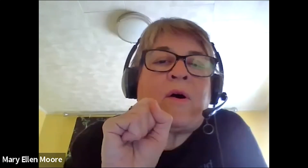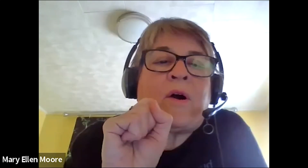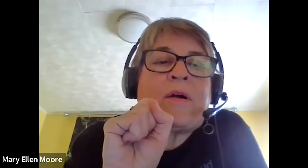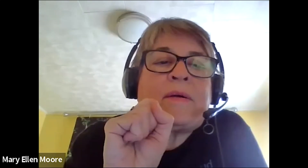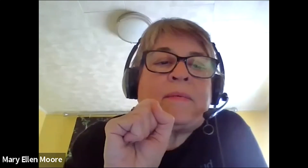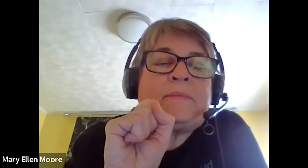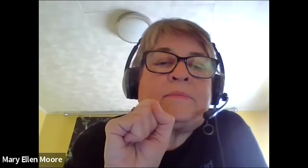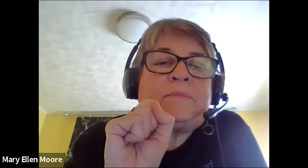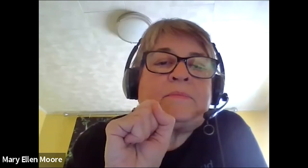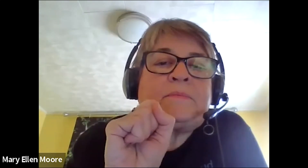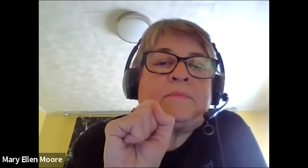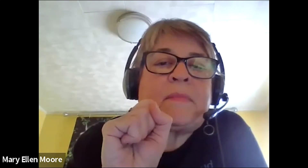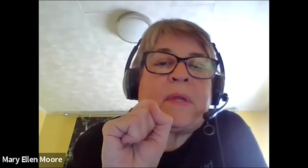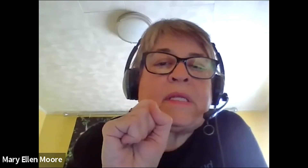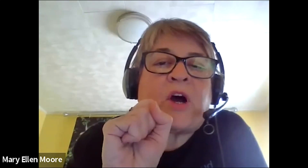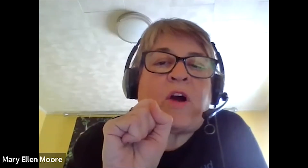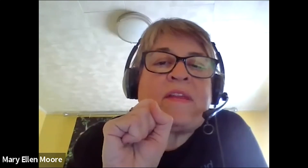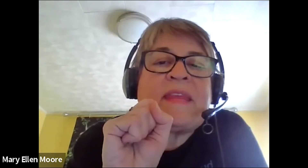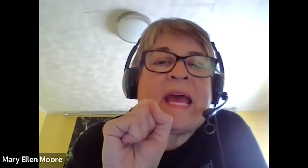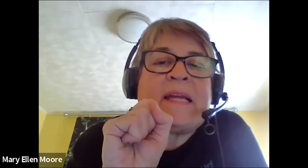R. Is R at the end?